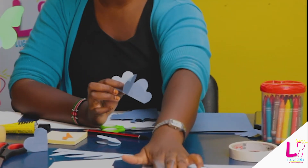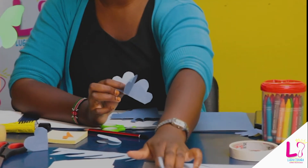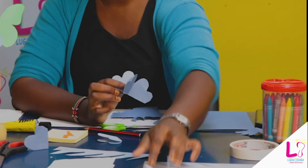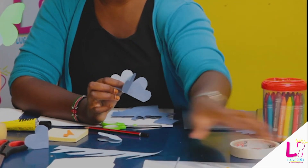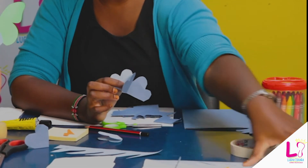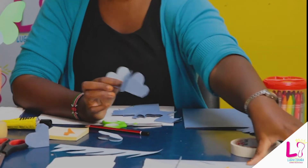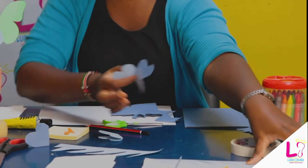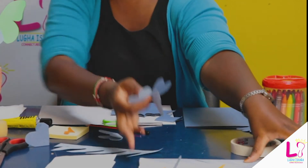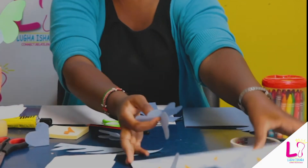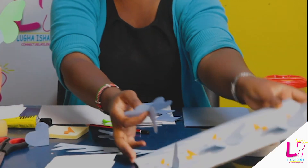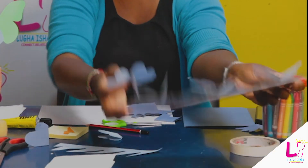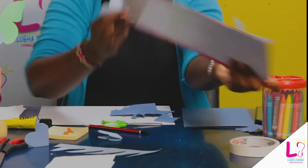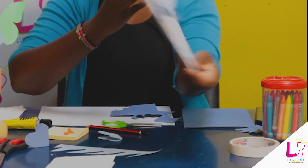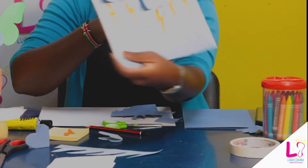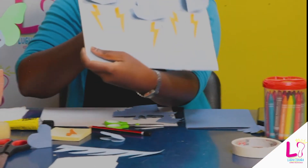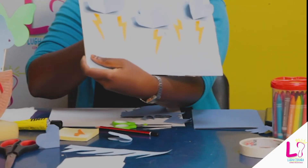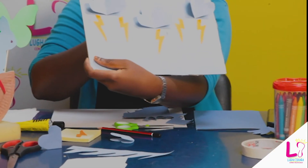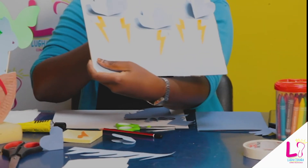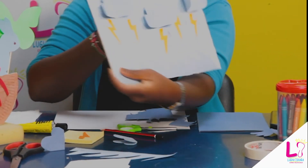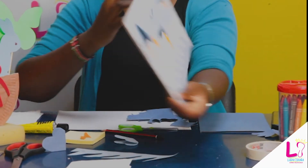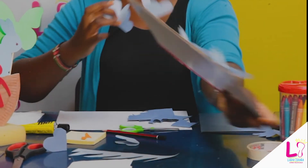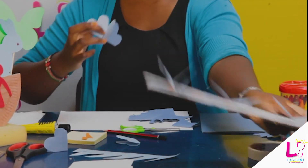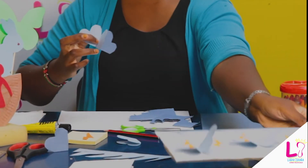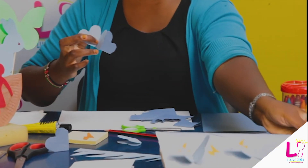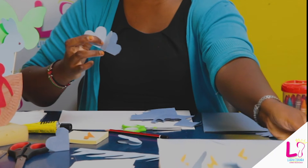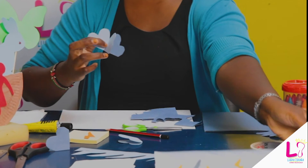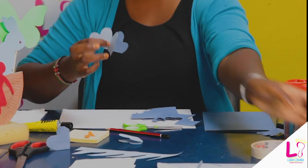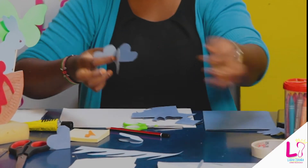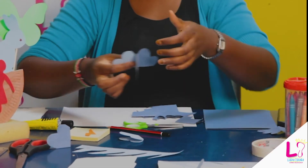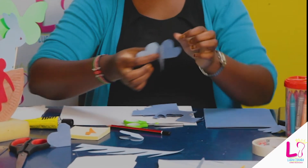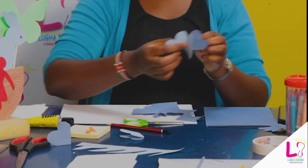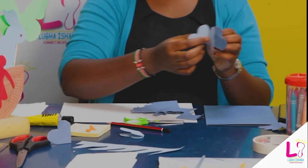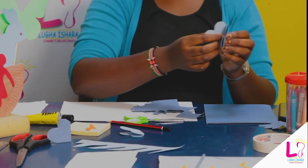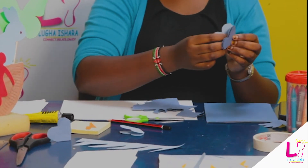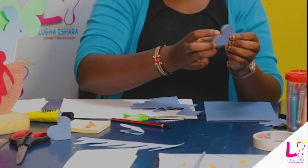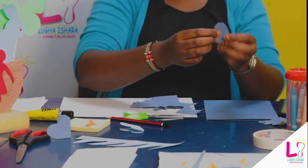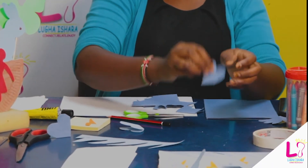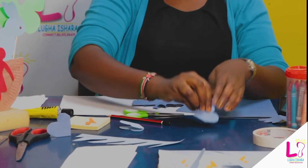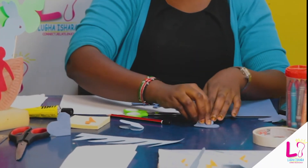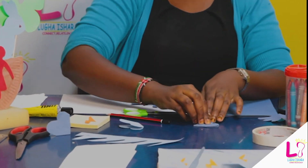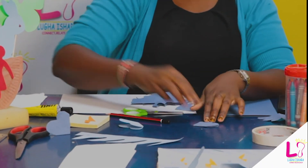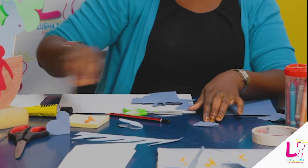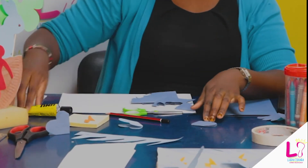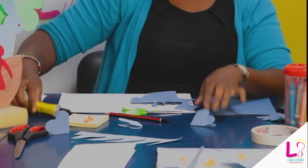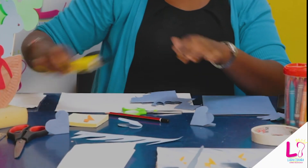way when it comes to your craft, I always work with 3 of them. So what you do, you repeat the same thing.